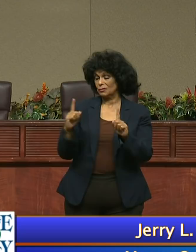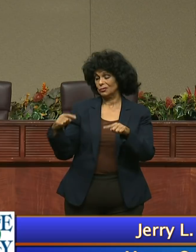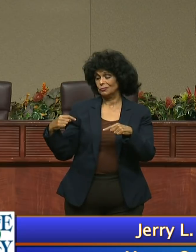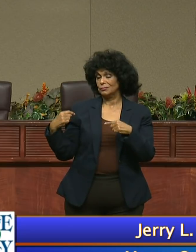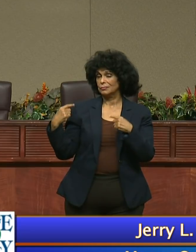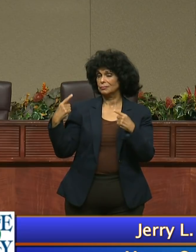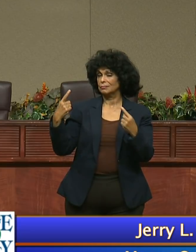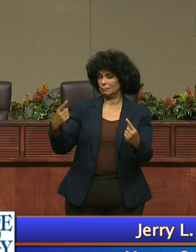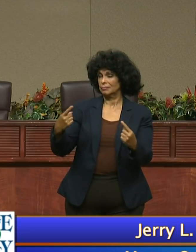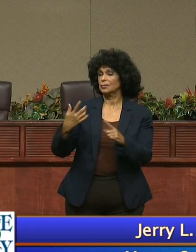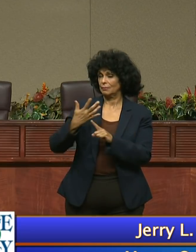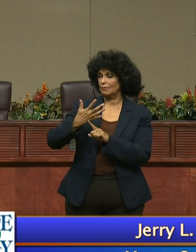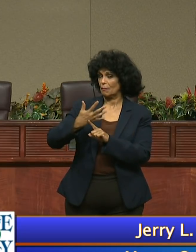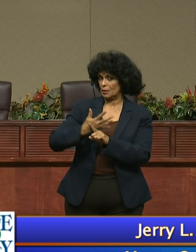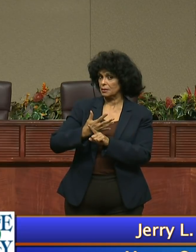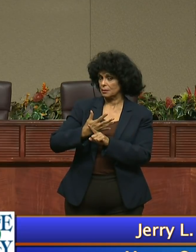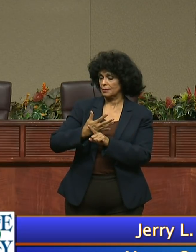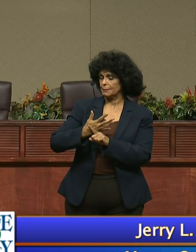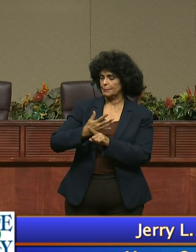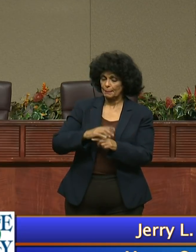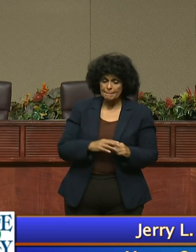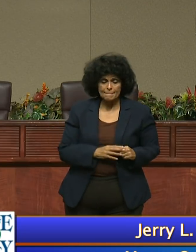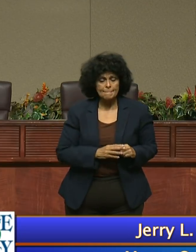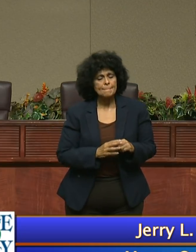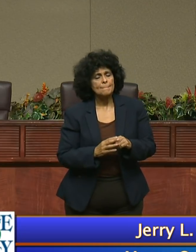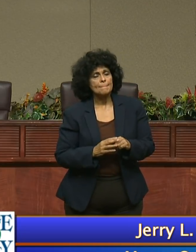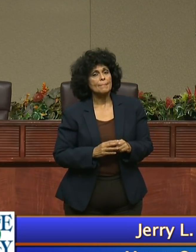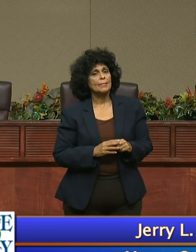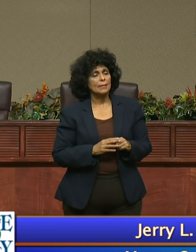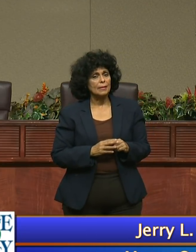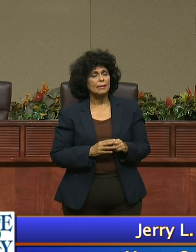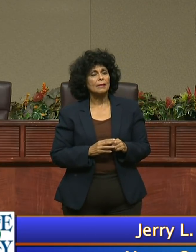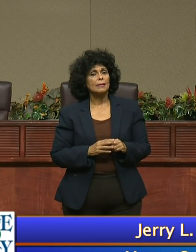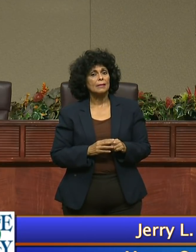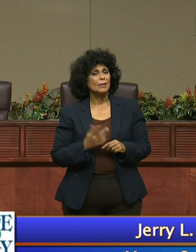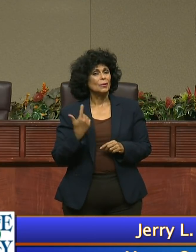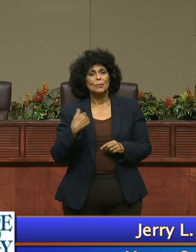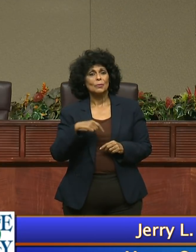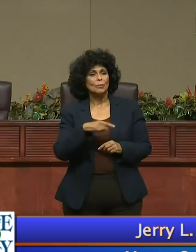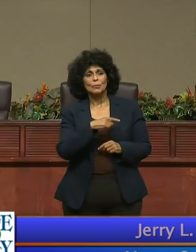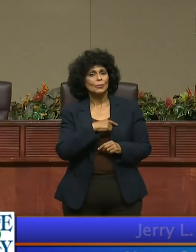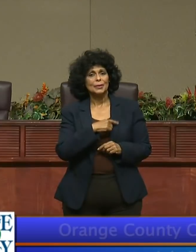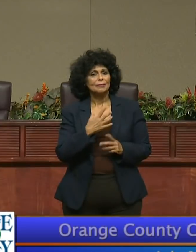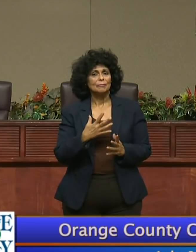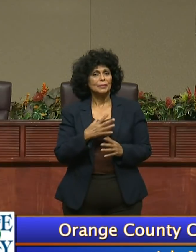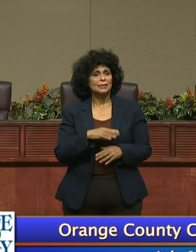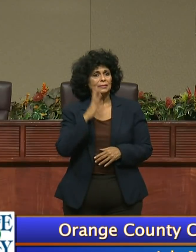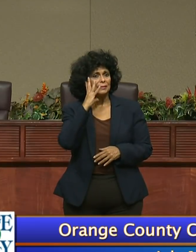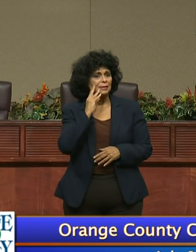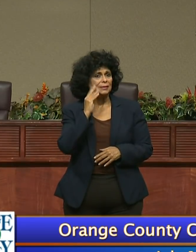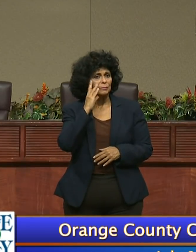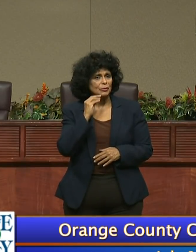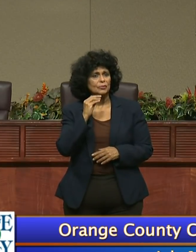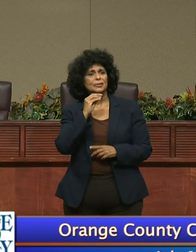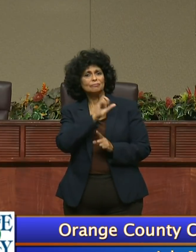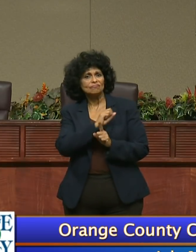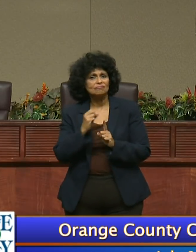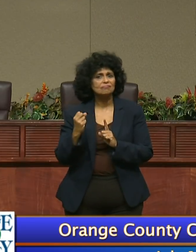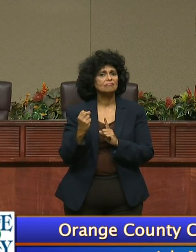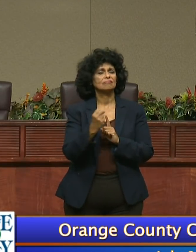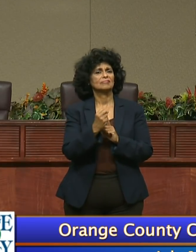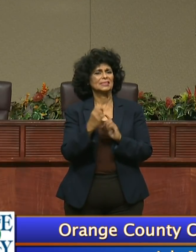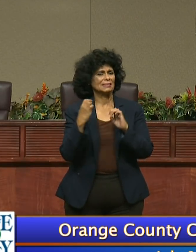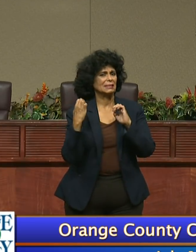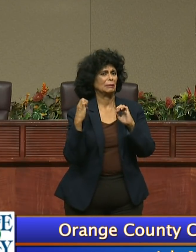now. We have been in a state of emergency with our Emergency Operations Center